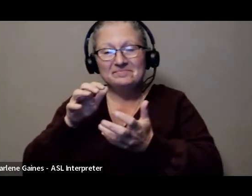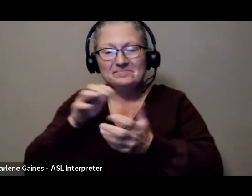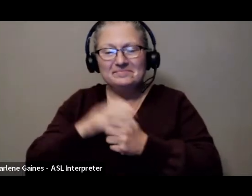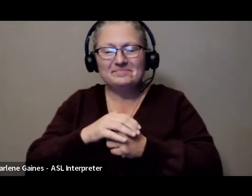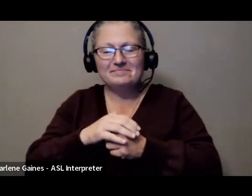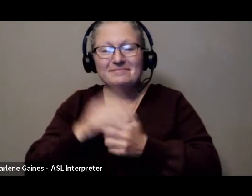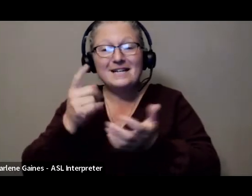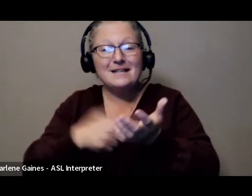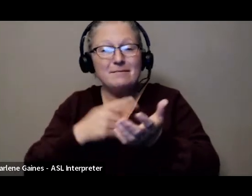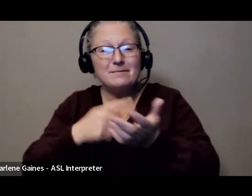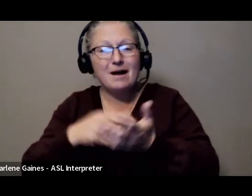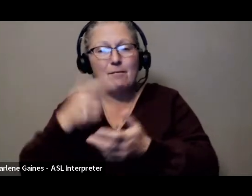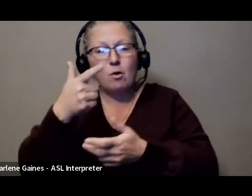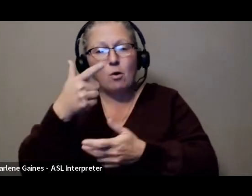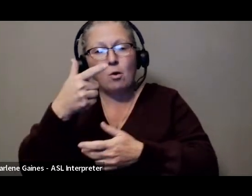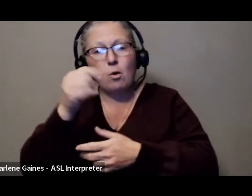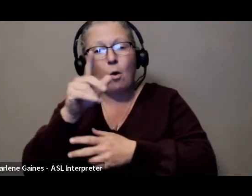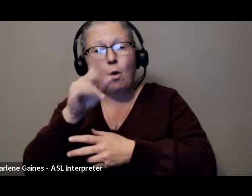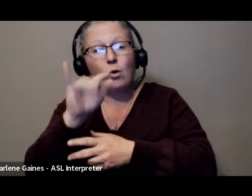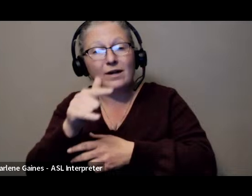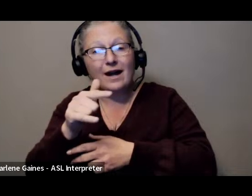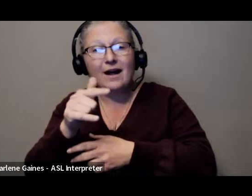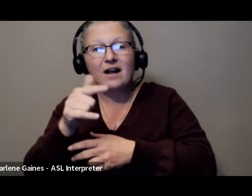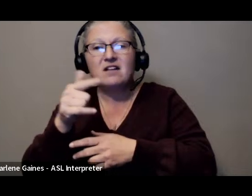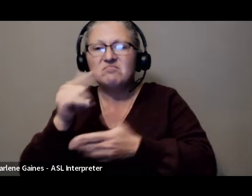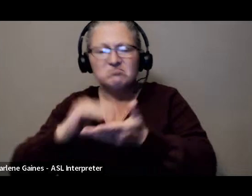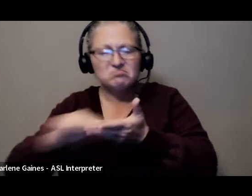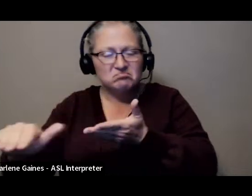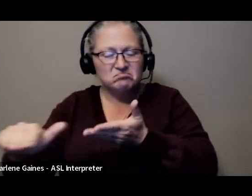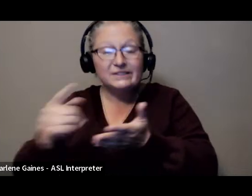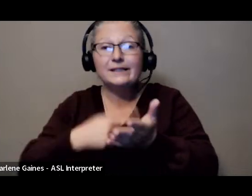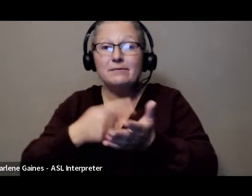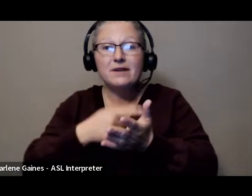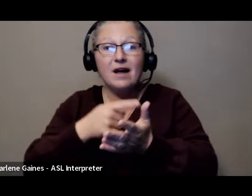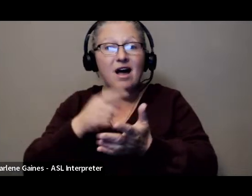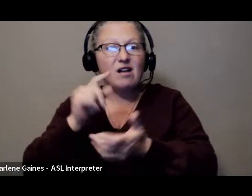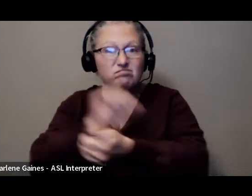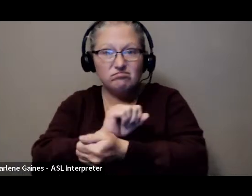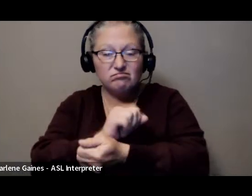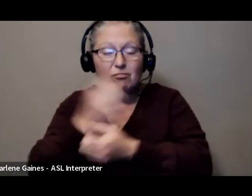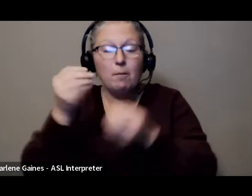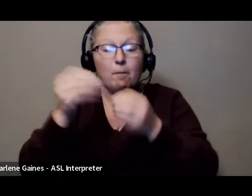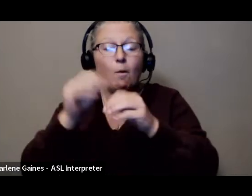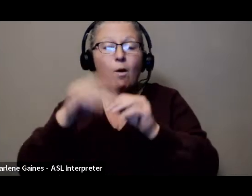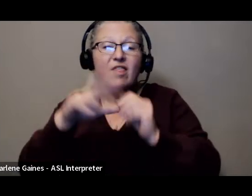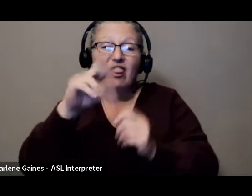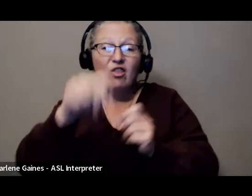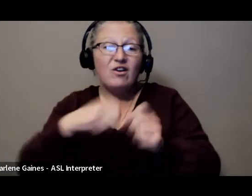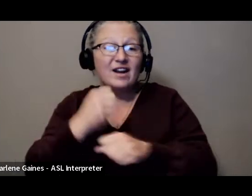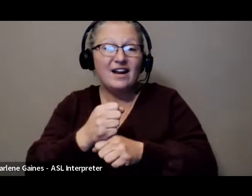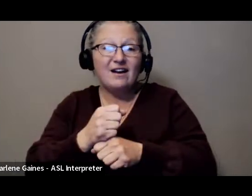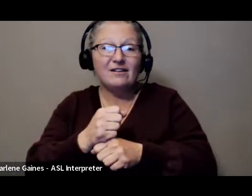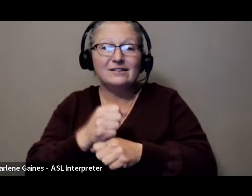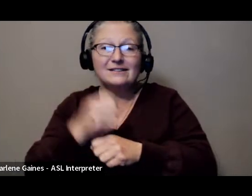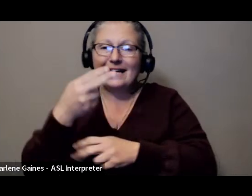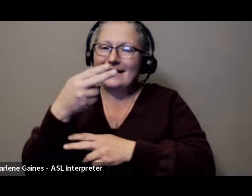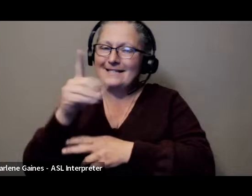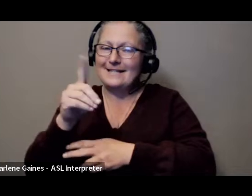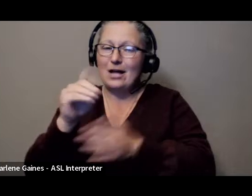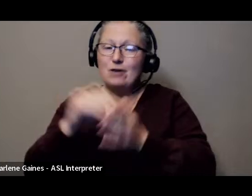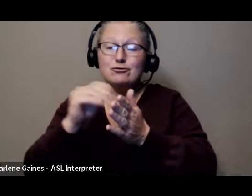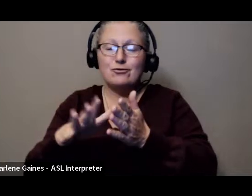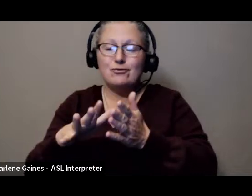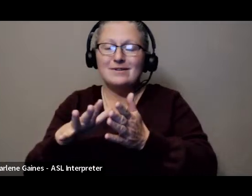Sometimes Golding is acquitted and freed. Sometimes he's convicted. For more than 30 years, his fate has been in the hands of Hillsdale